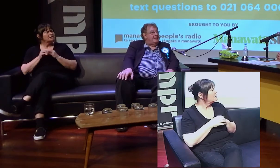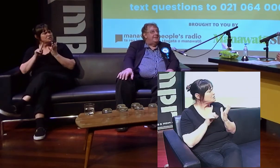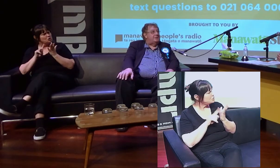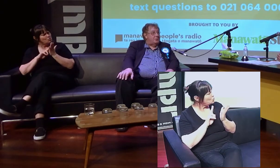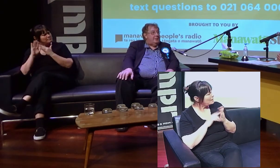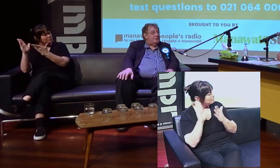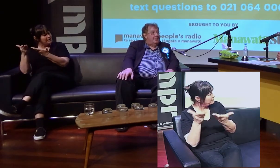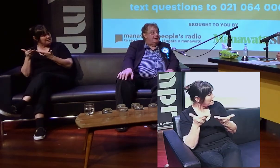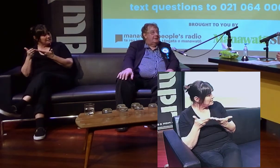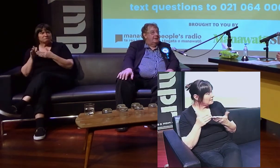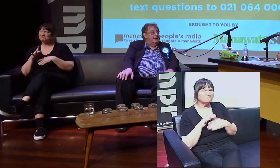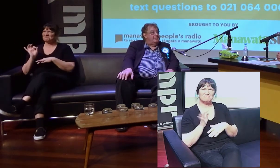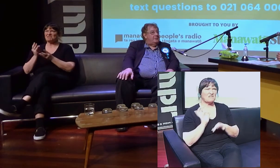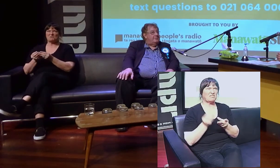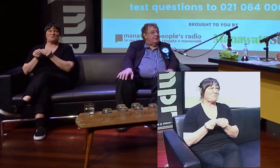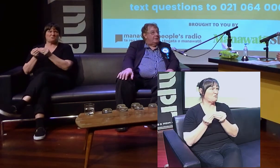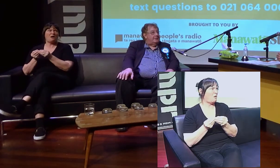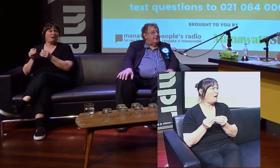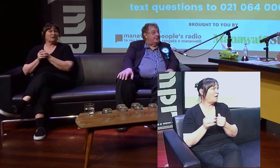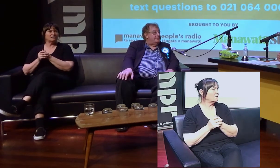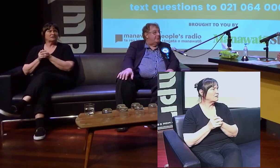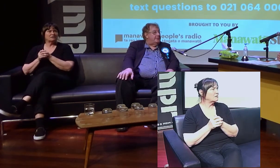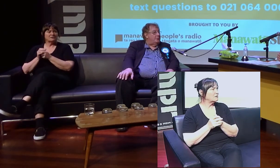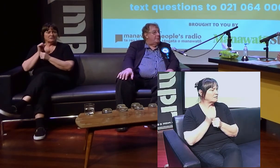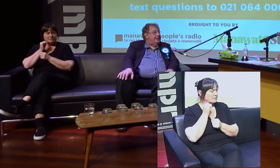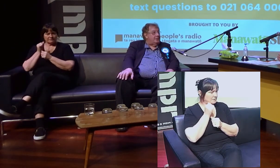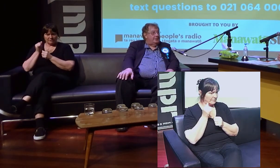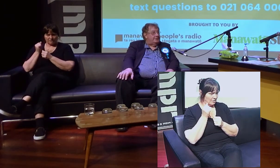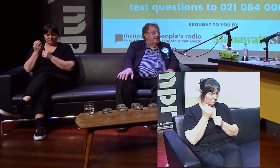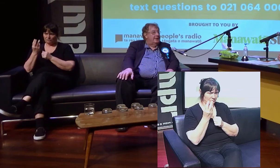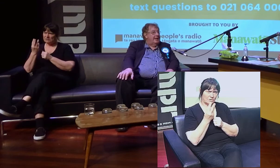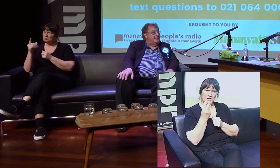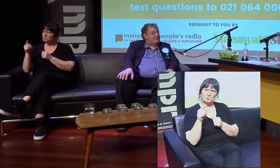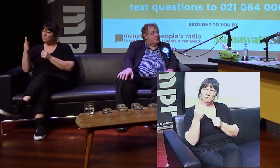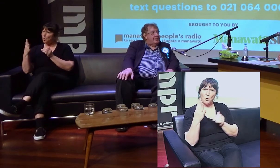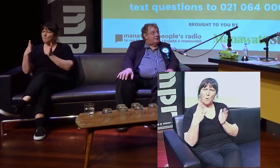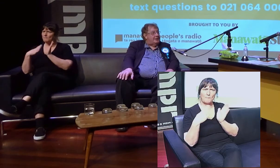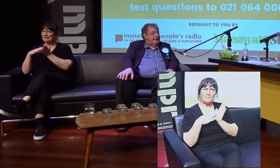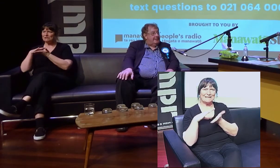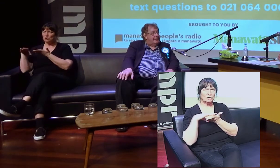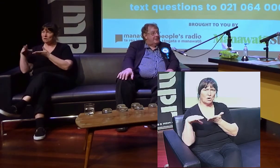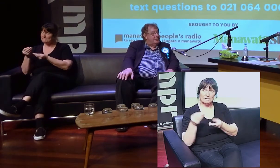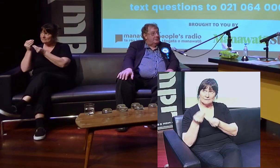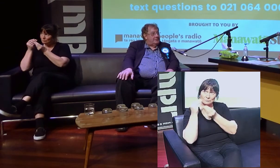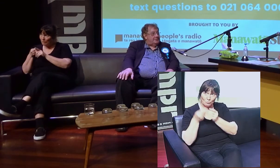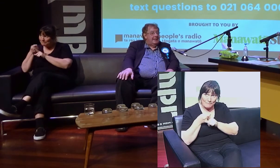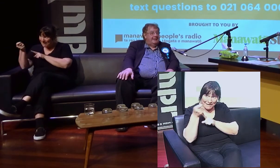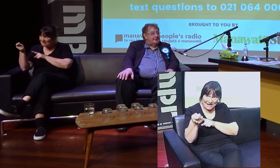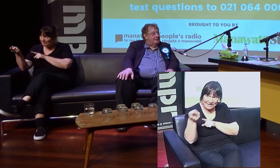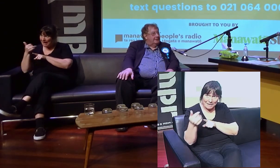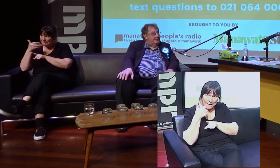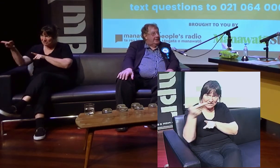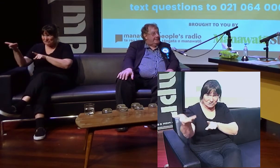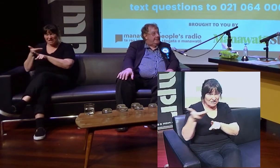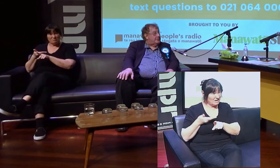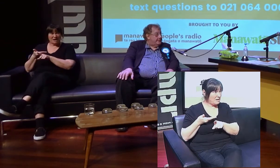Maybe nothing that's really worthwhile. If you look at the $3 or $4 billion, how much do we actually get out of that in real terms? Global